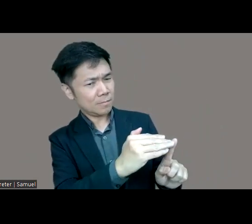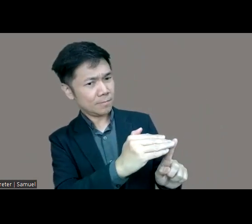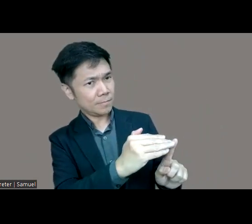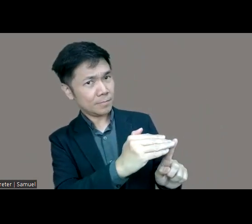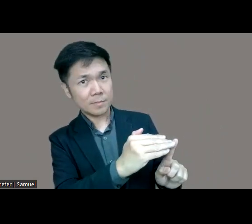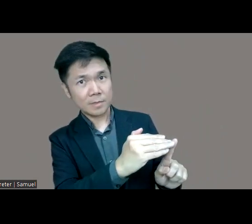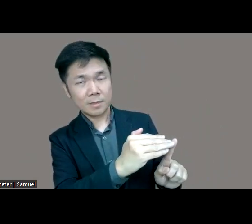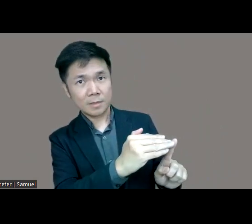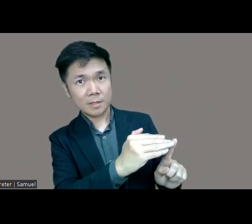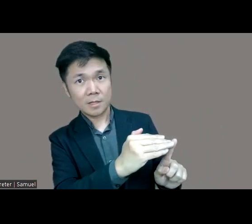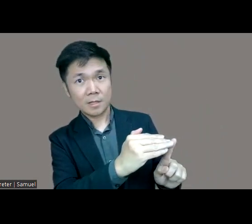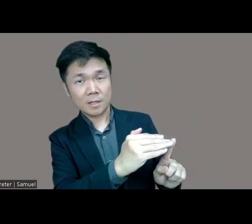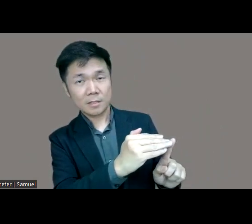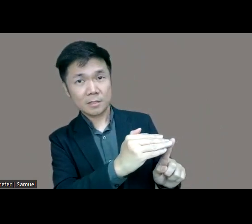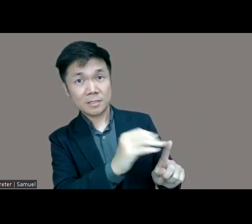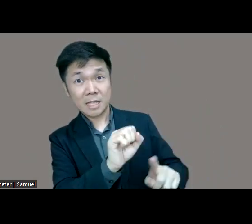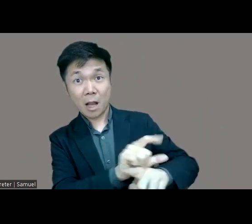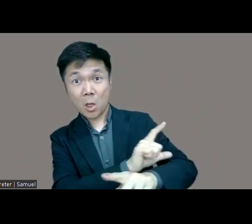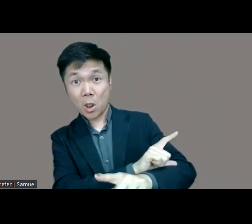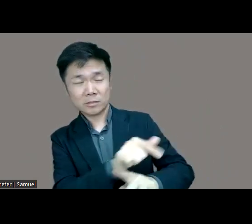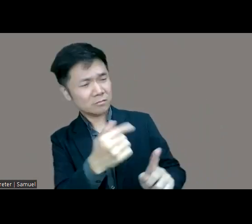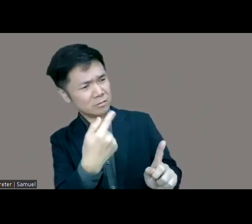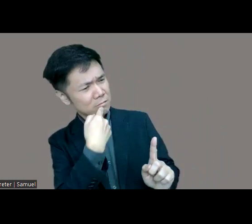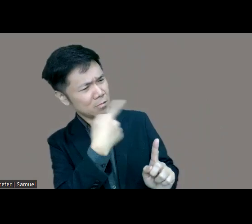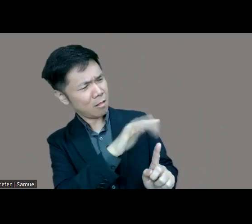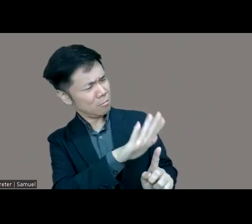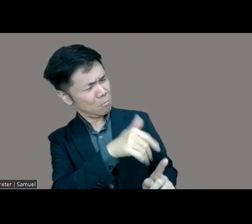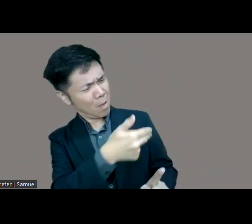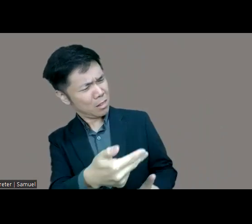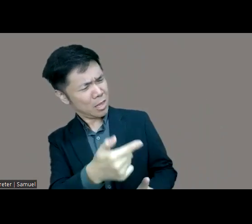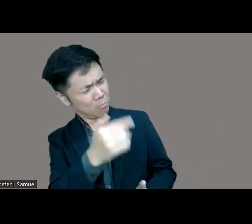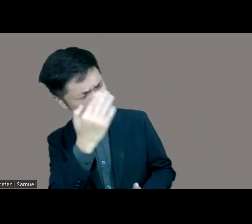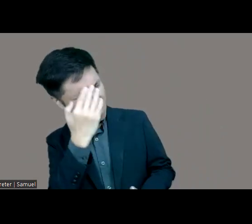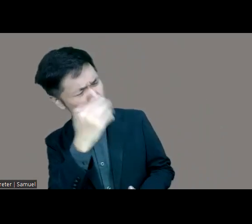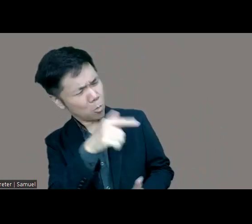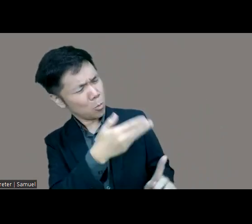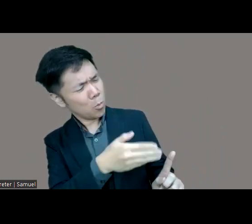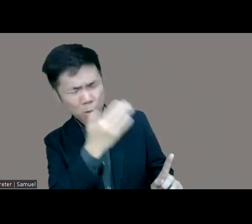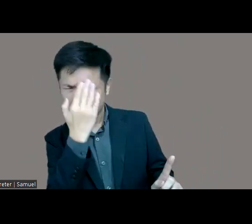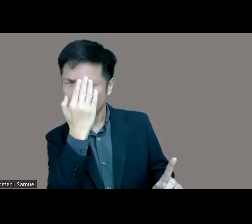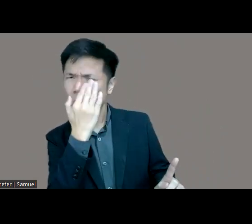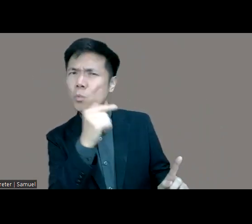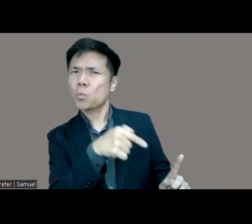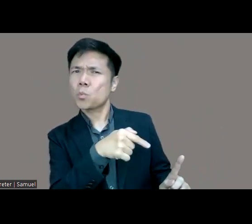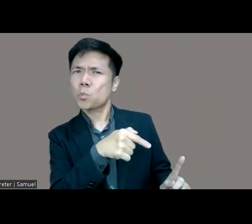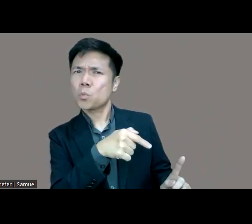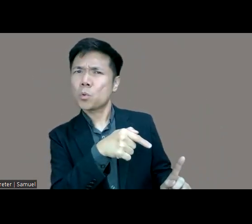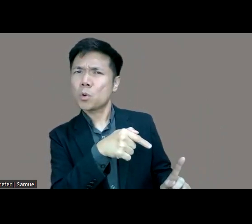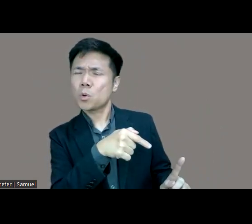stating that this person, I know him or I know her, just because of destroying